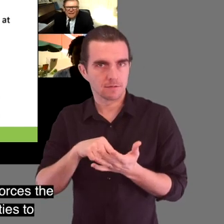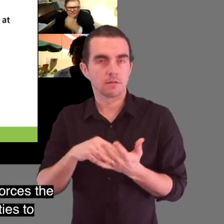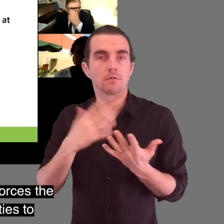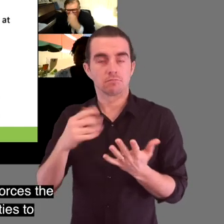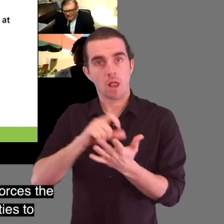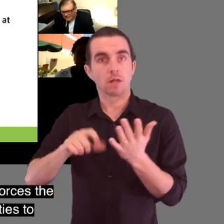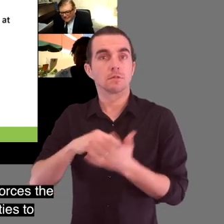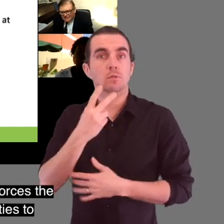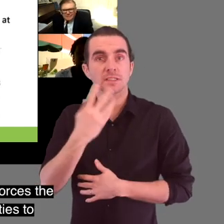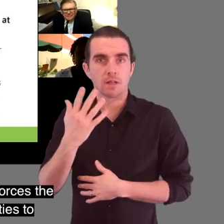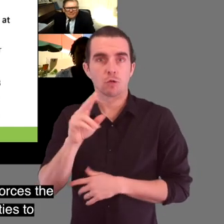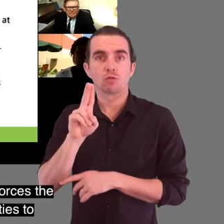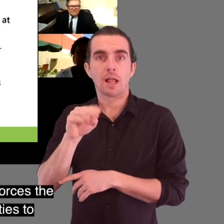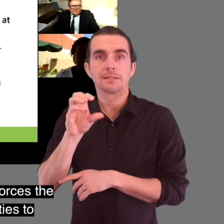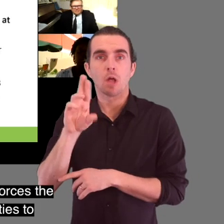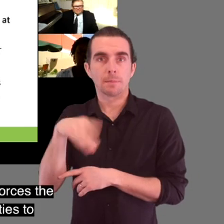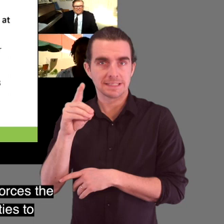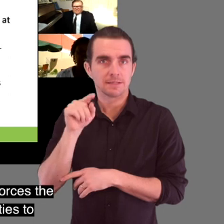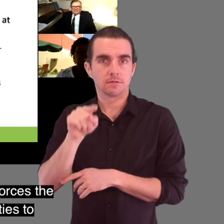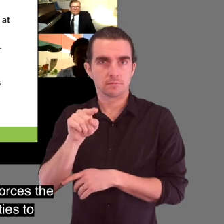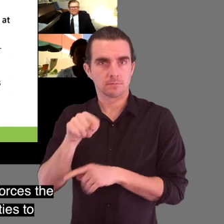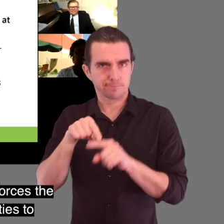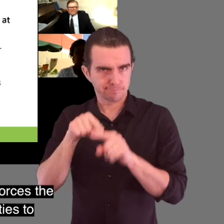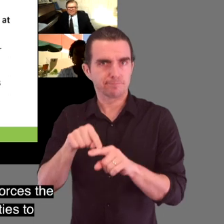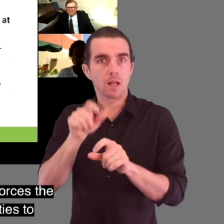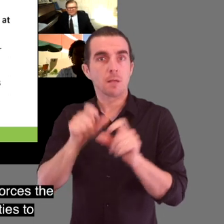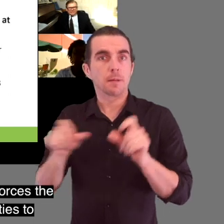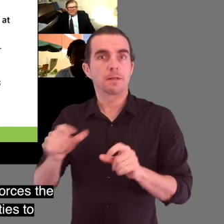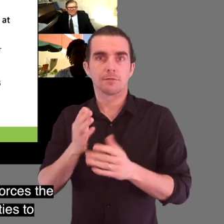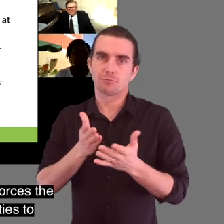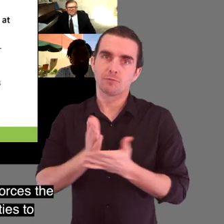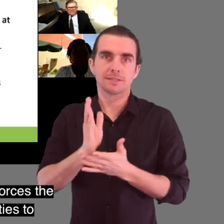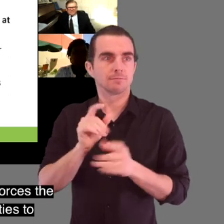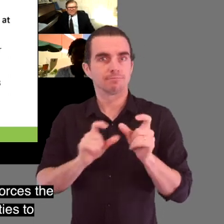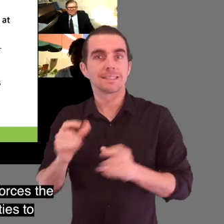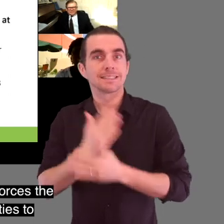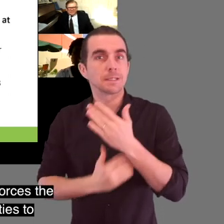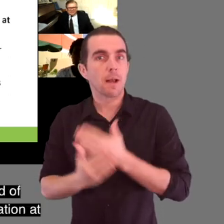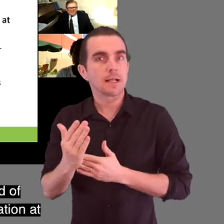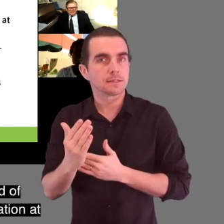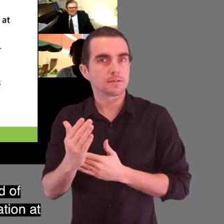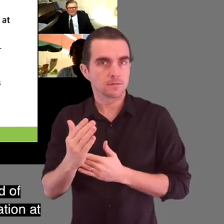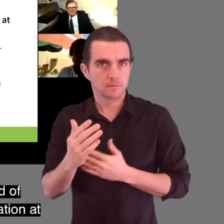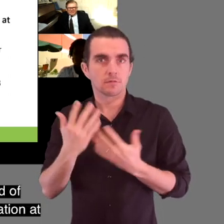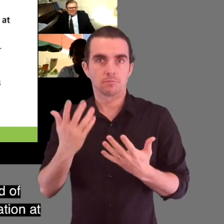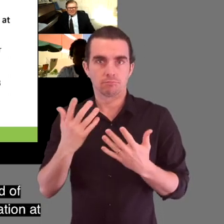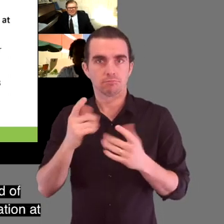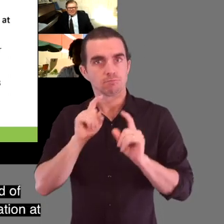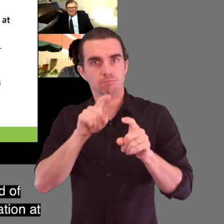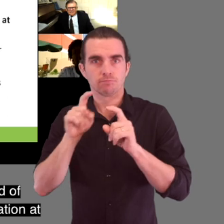Article 25 of the UNCRPD reinforces the right of persons with disabilities to attain the